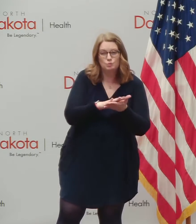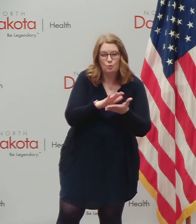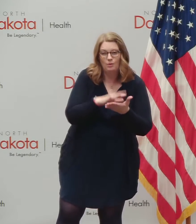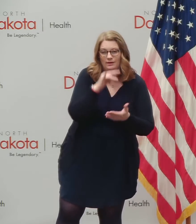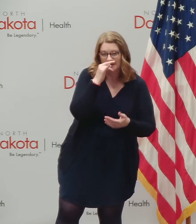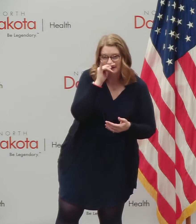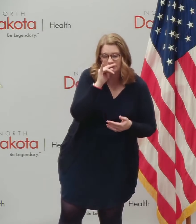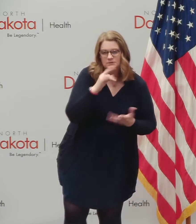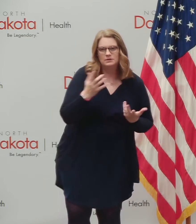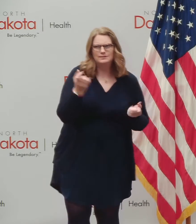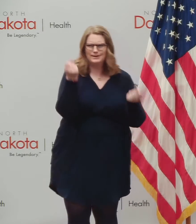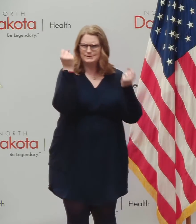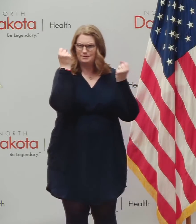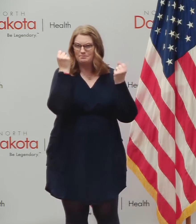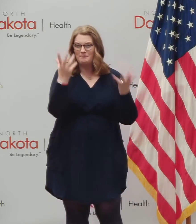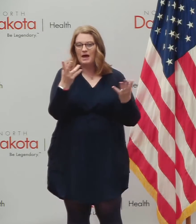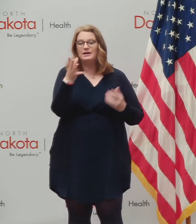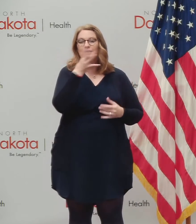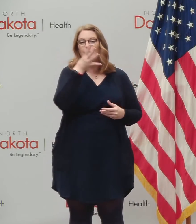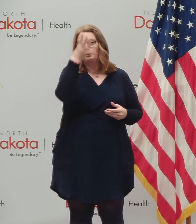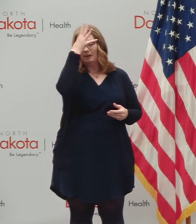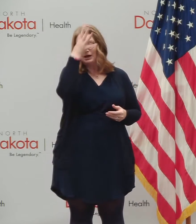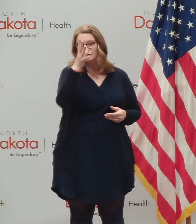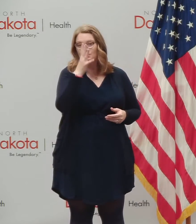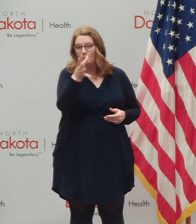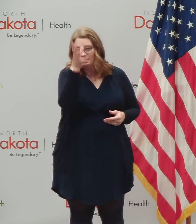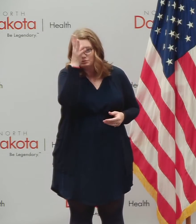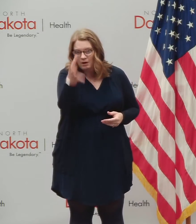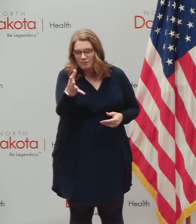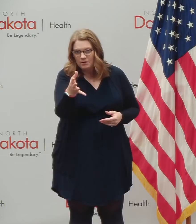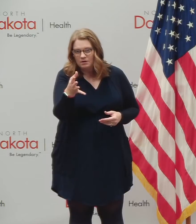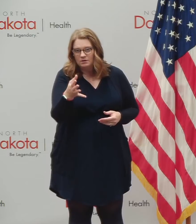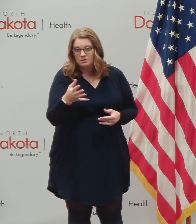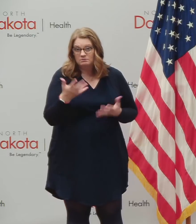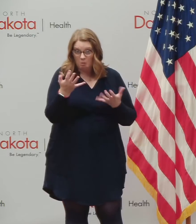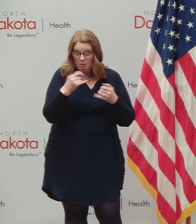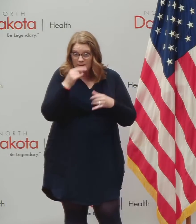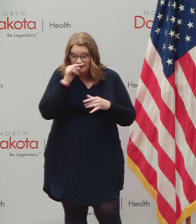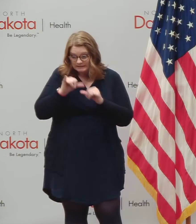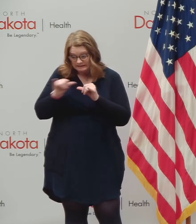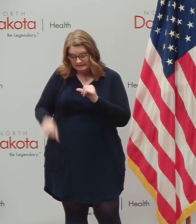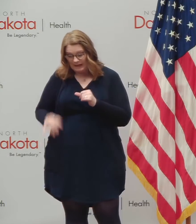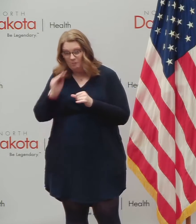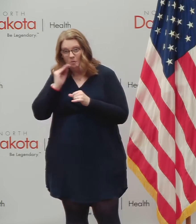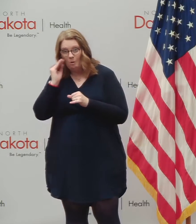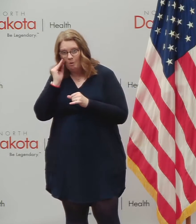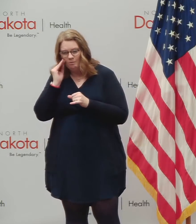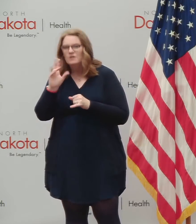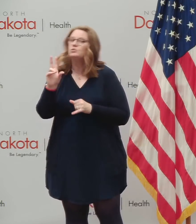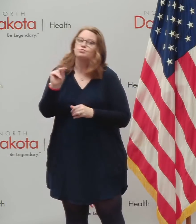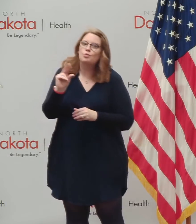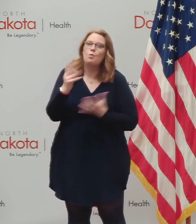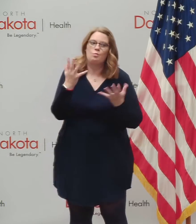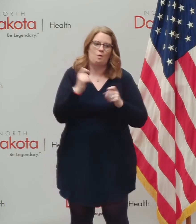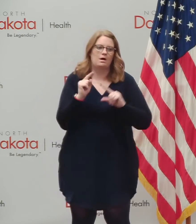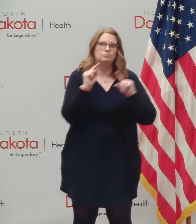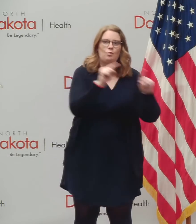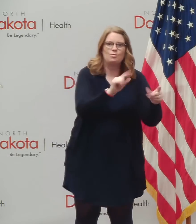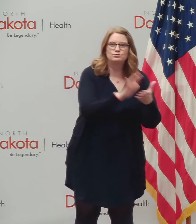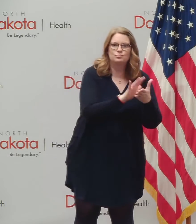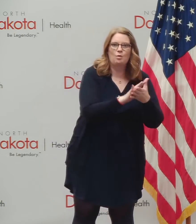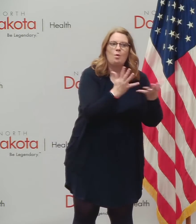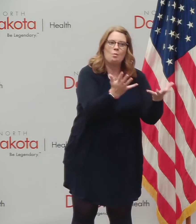and grandparents that want those kids in school. And so are we willing to risk the education of our students